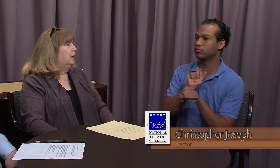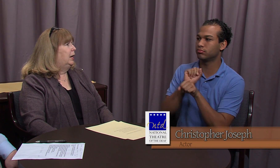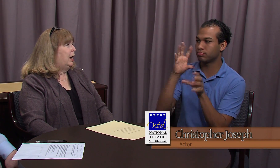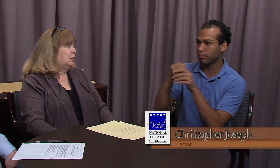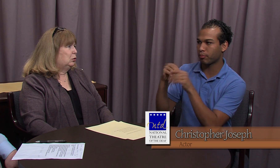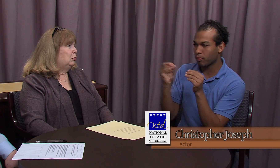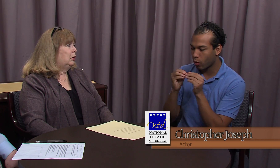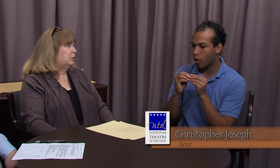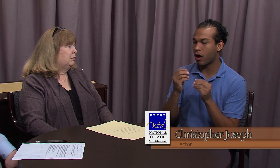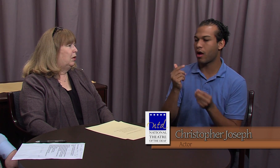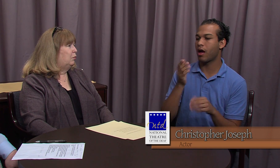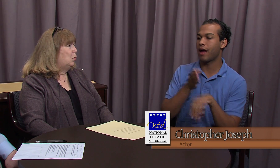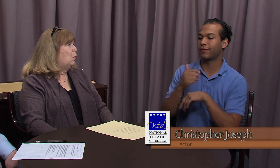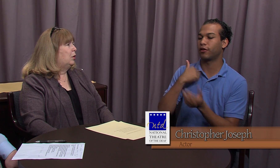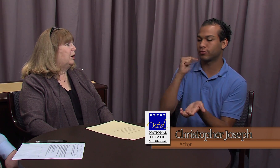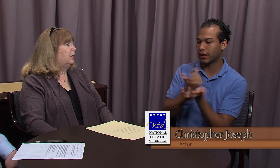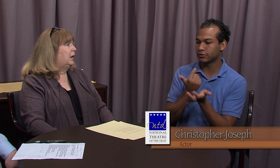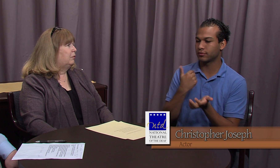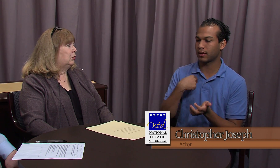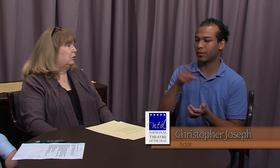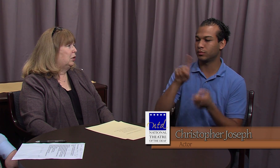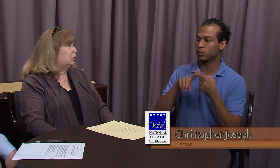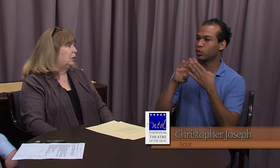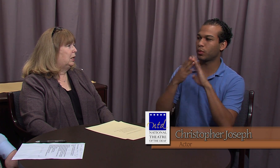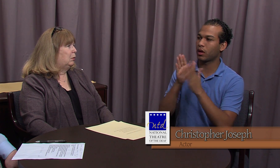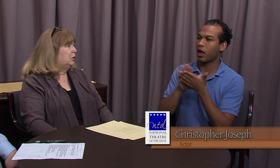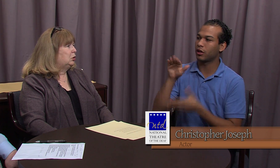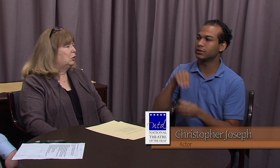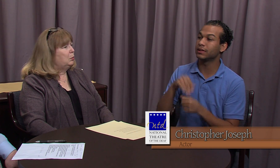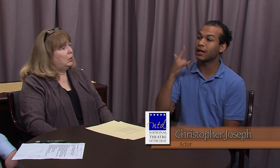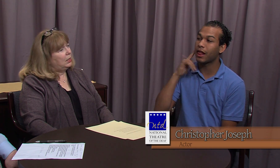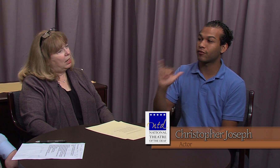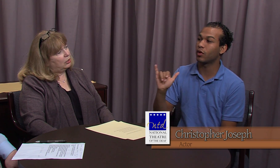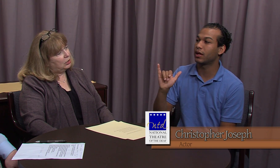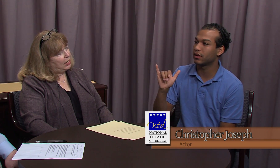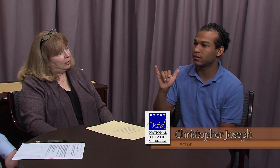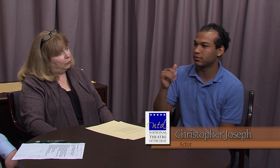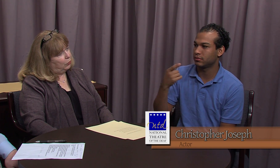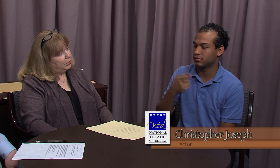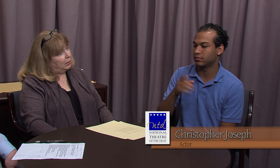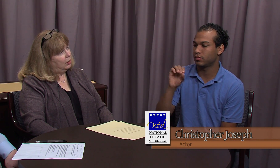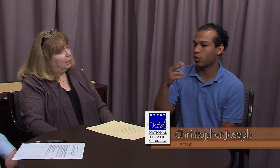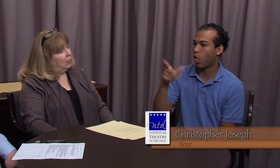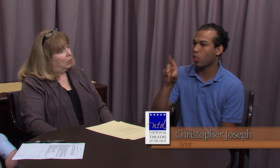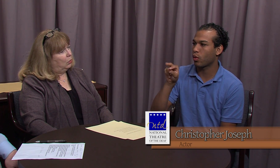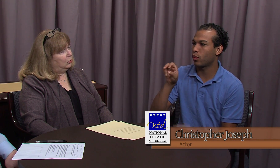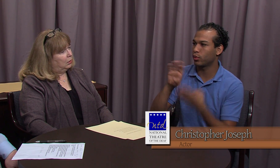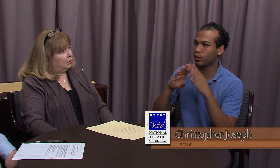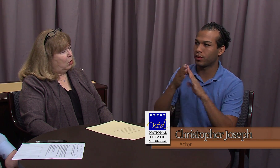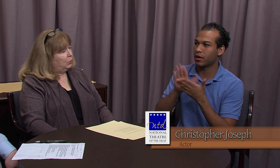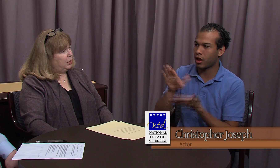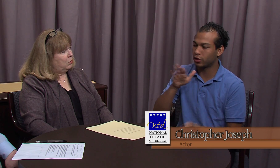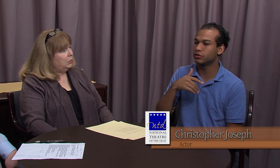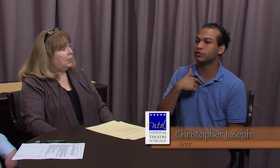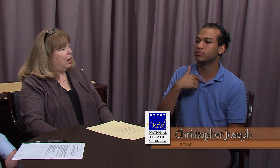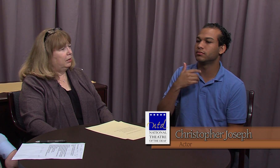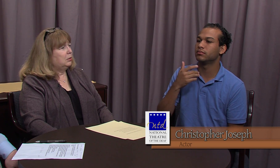High school, I was involved more, and then after I graduated, I went to community college in California, Oleon College. I'm